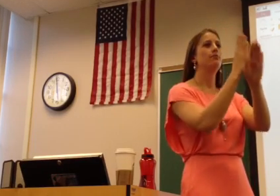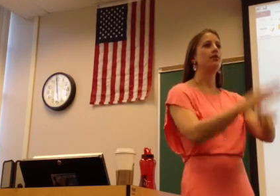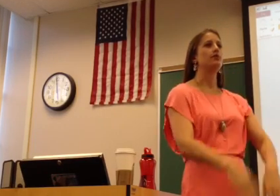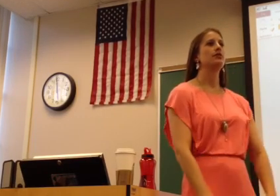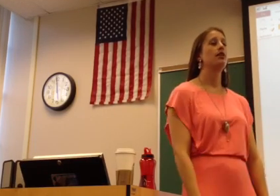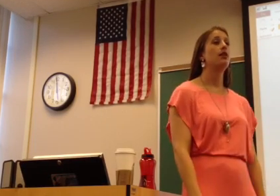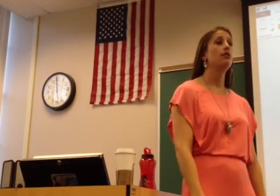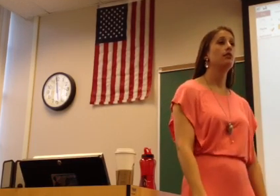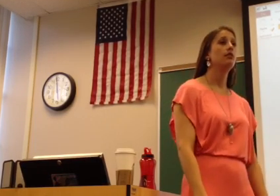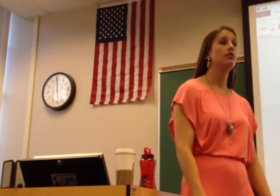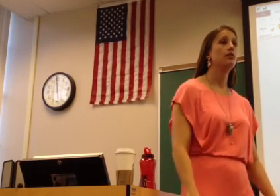Huh?